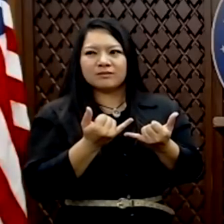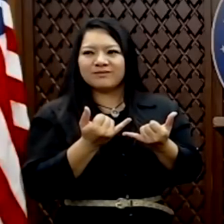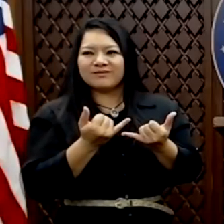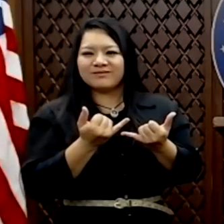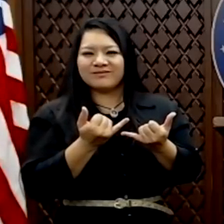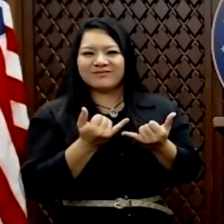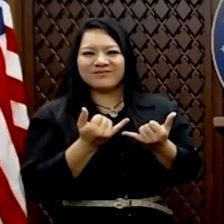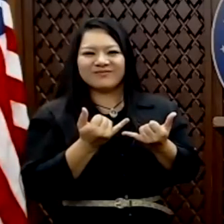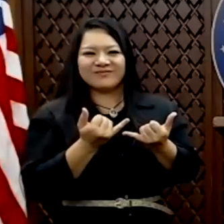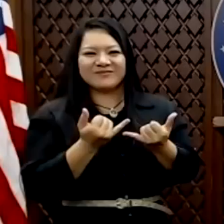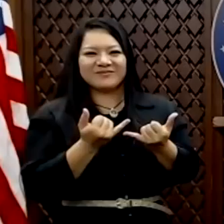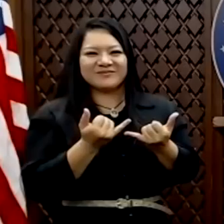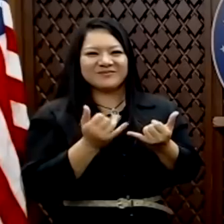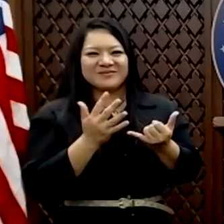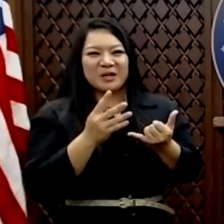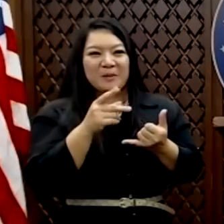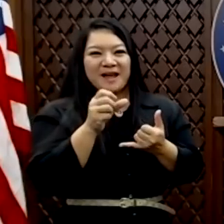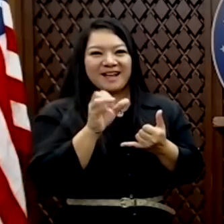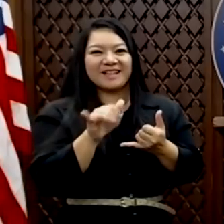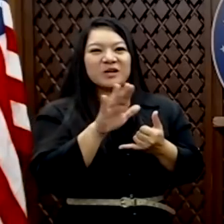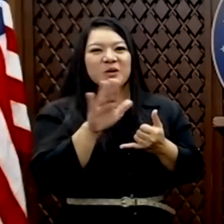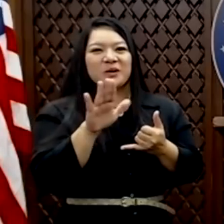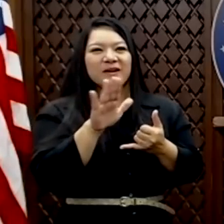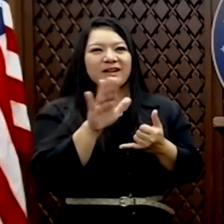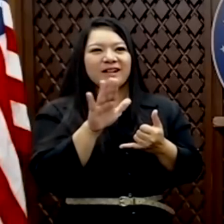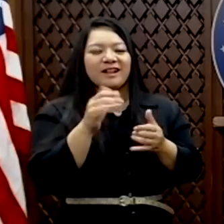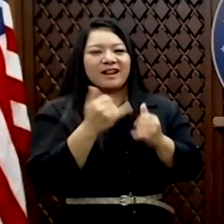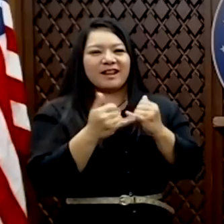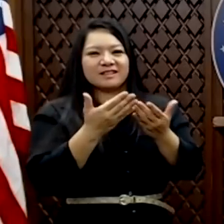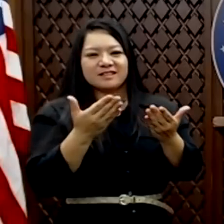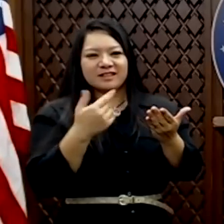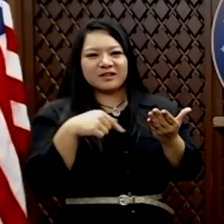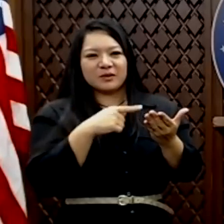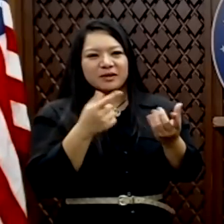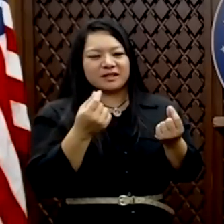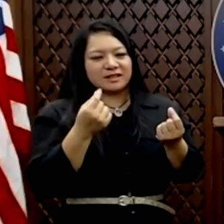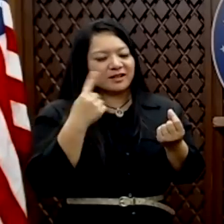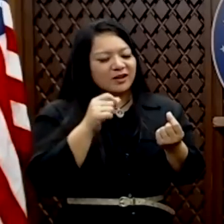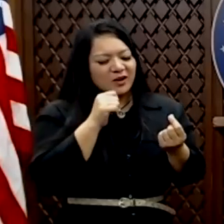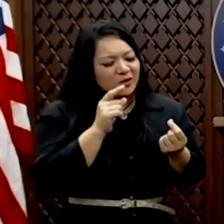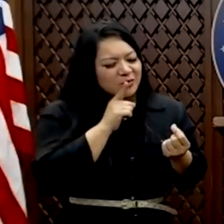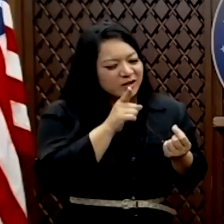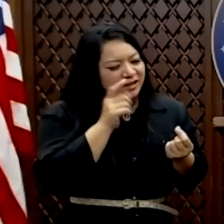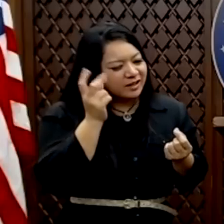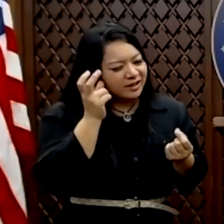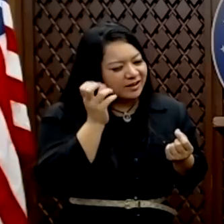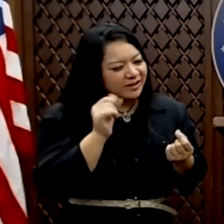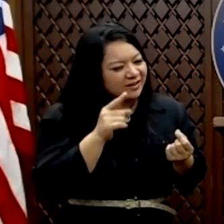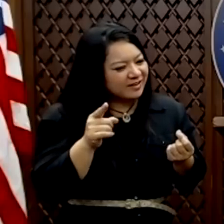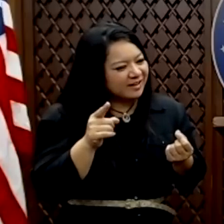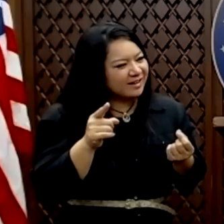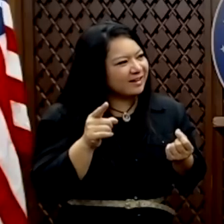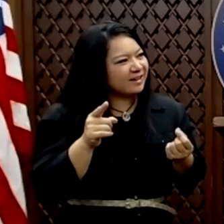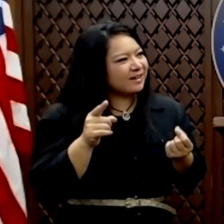community. So Patty, your last part is didn't really come in. Talking